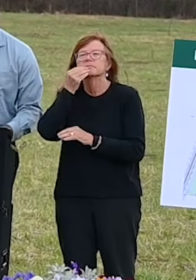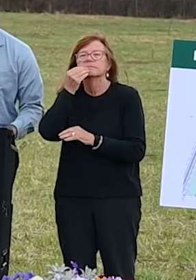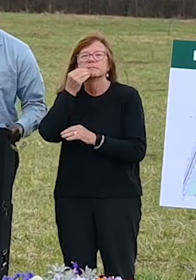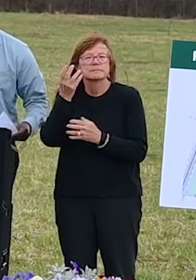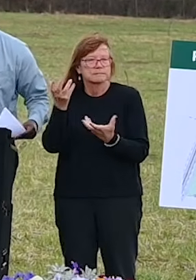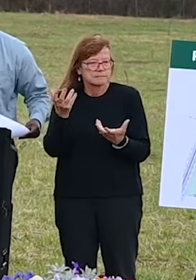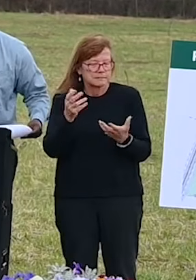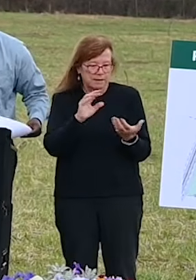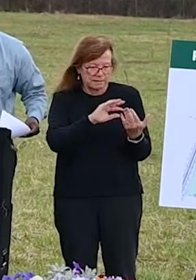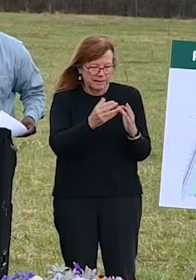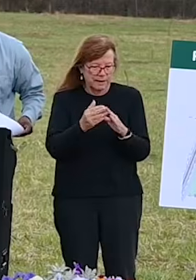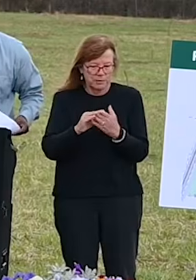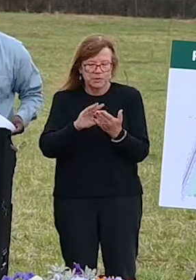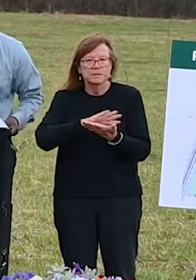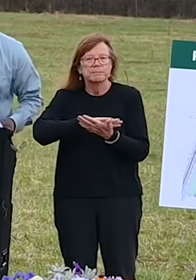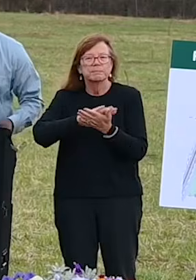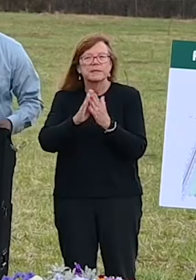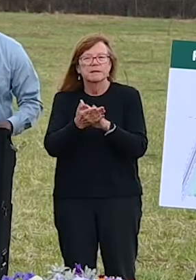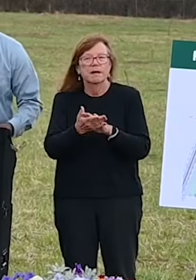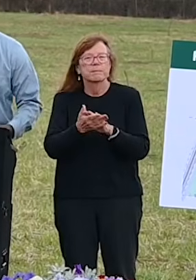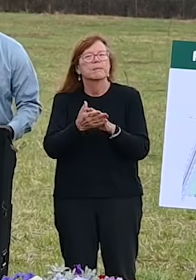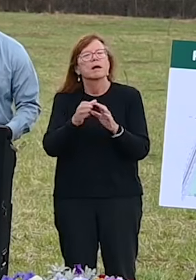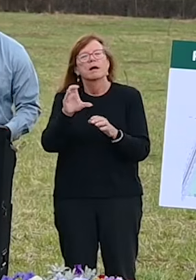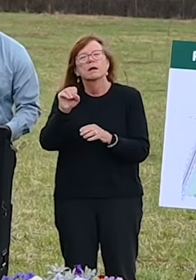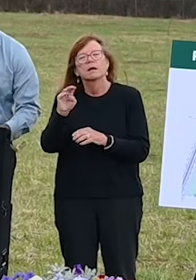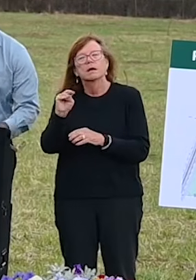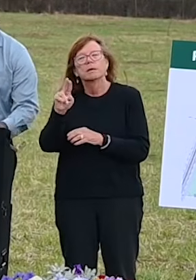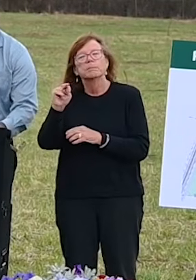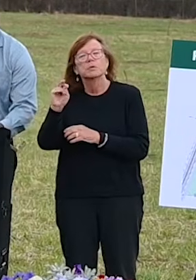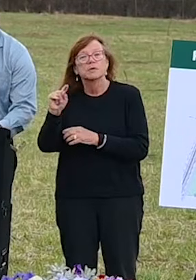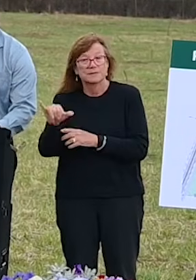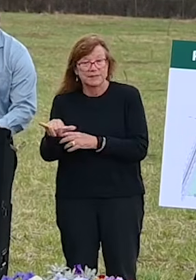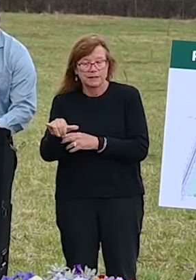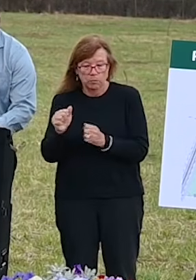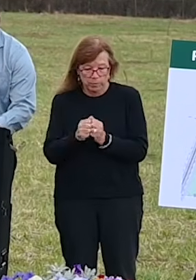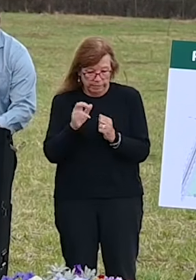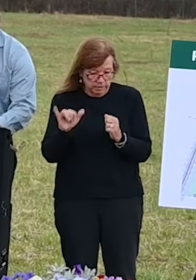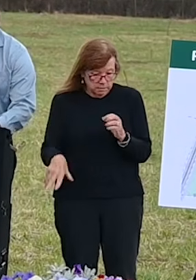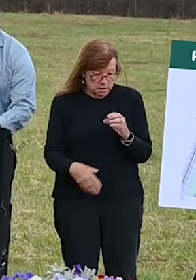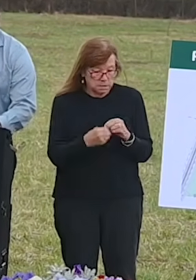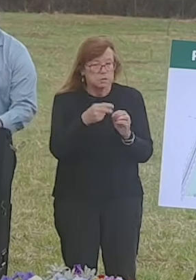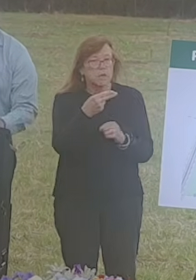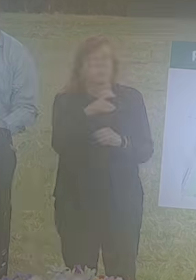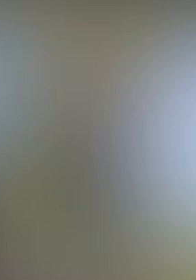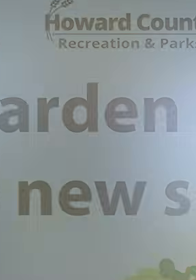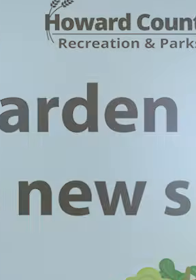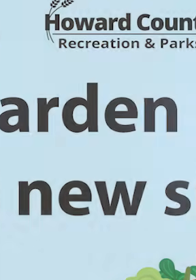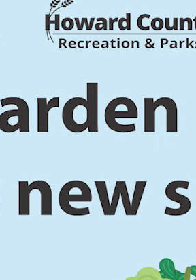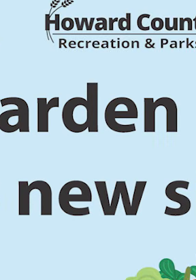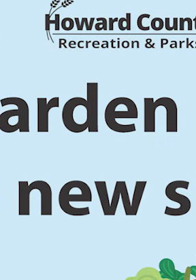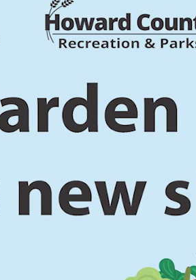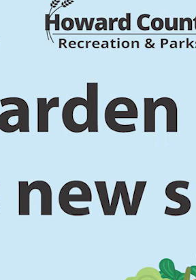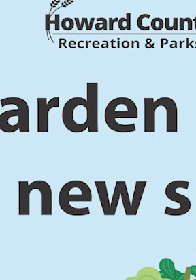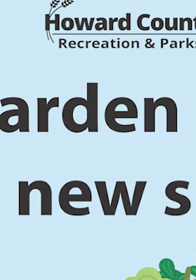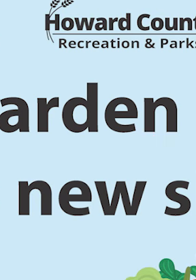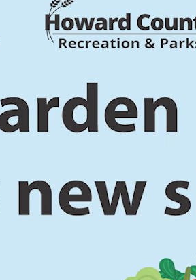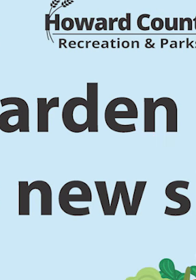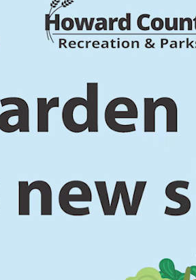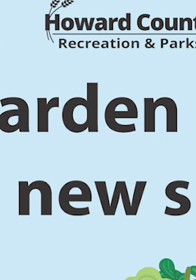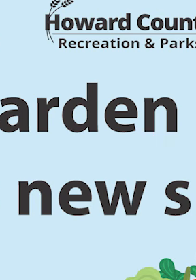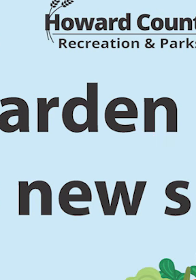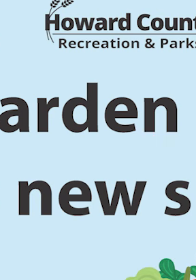neighborhoods become a community. With this addition, Howard County will now offer nearly